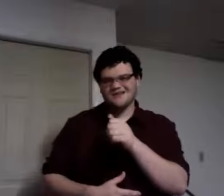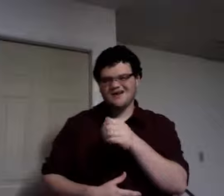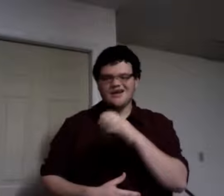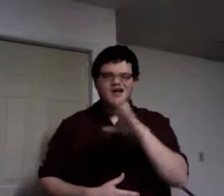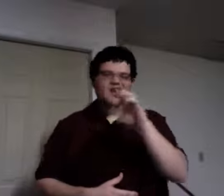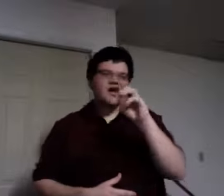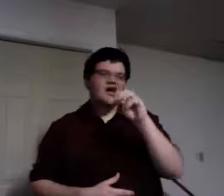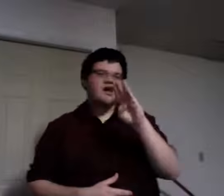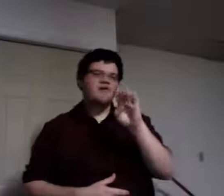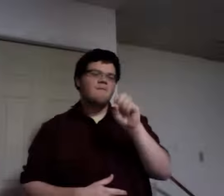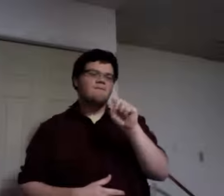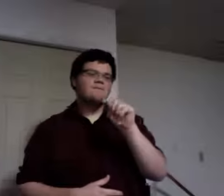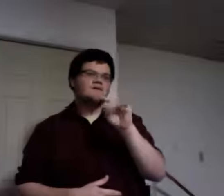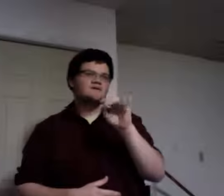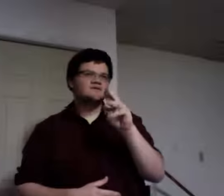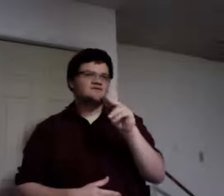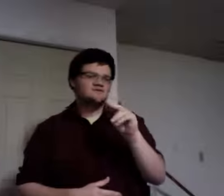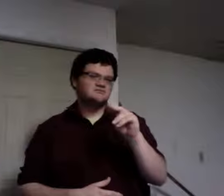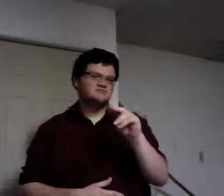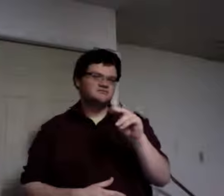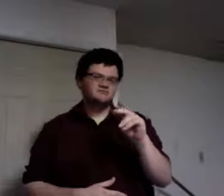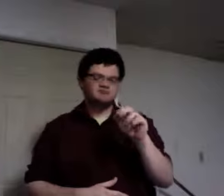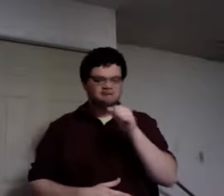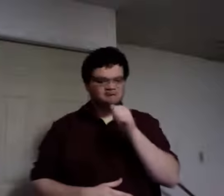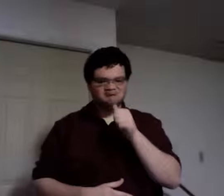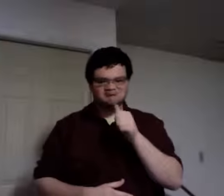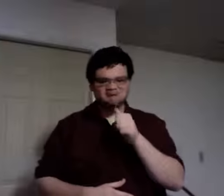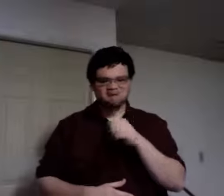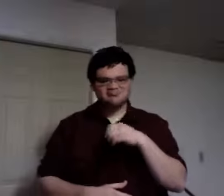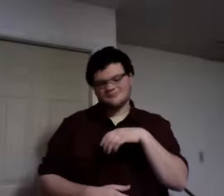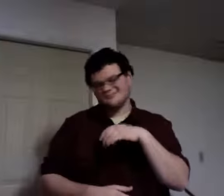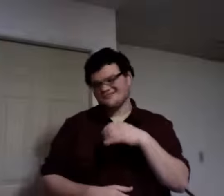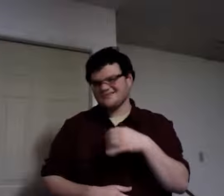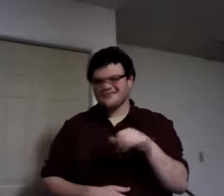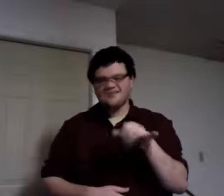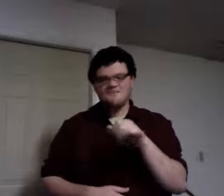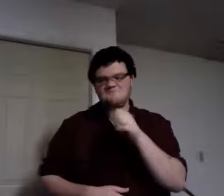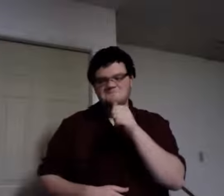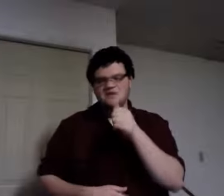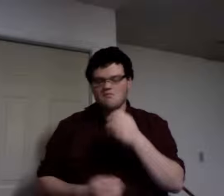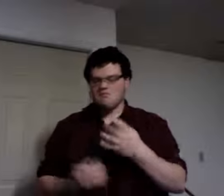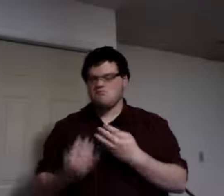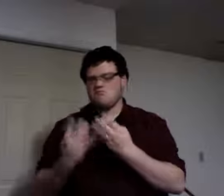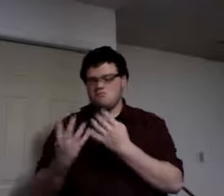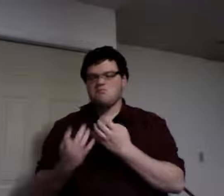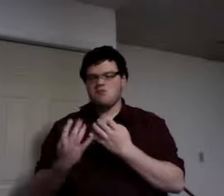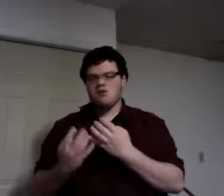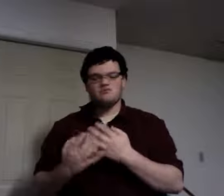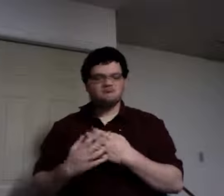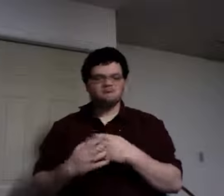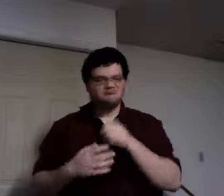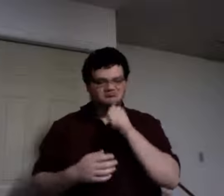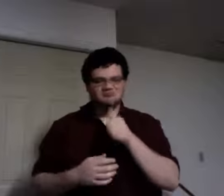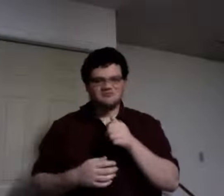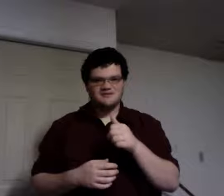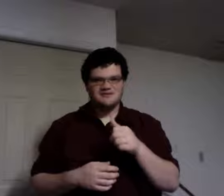burning a carbon molecule with the presence of oxygen. It's not combustion, it's ignition. And the reason why it's called